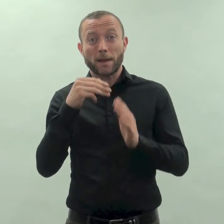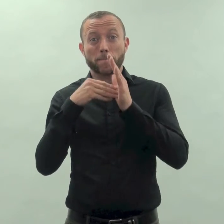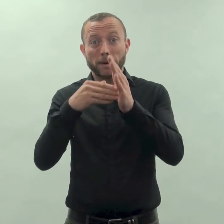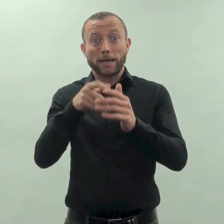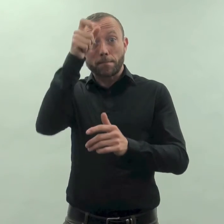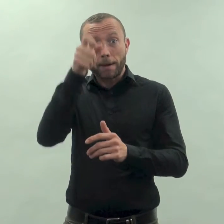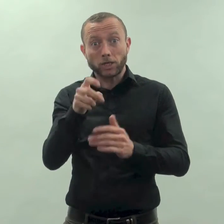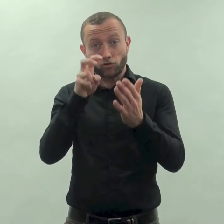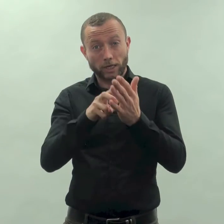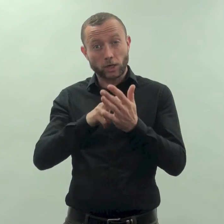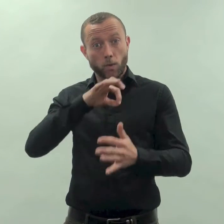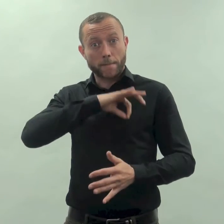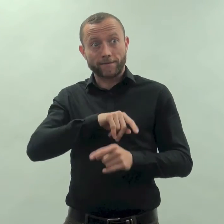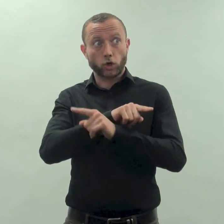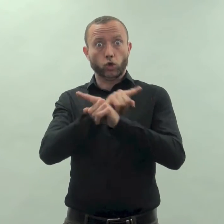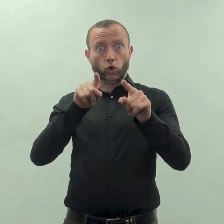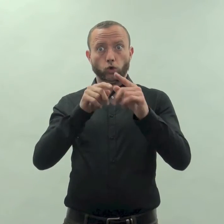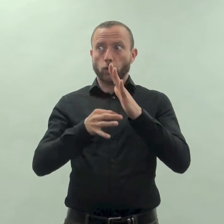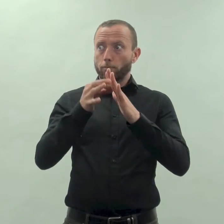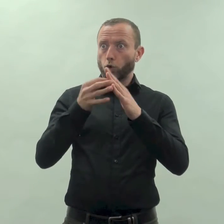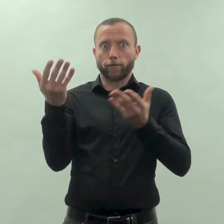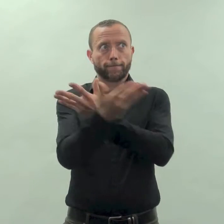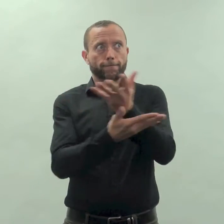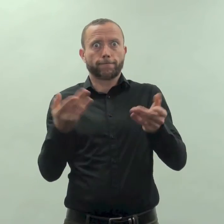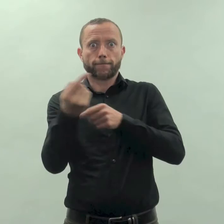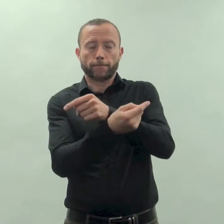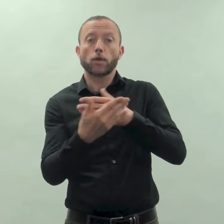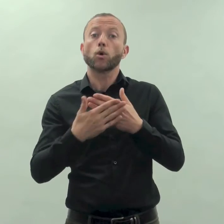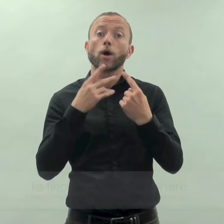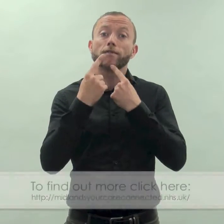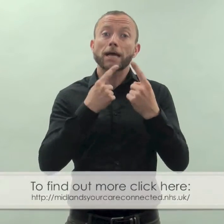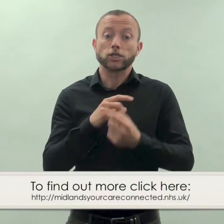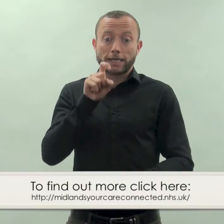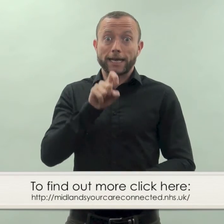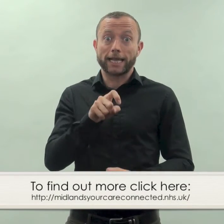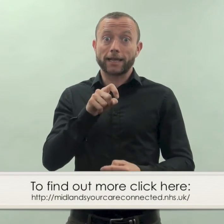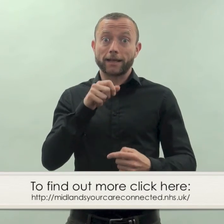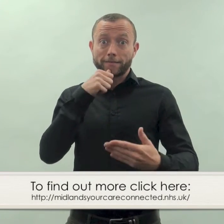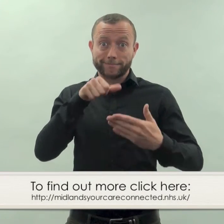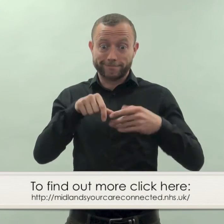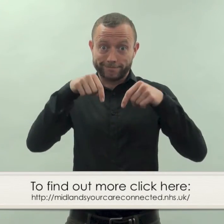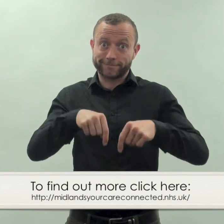registered patients across the area will benefit. To find out more information, see the link in the newsletter.